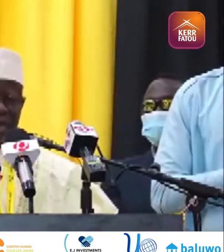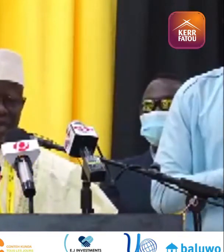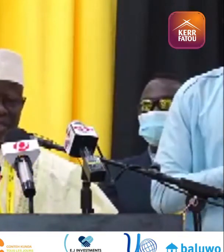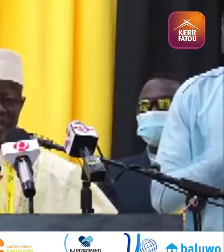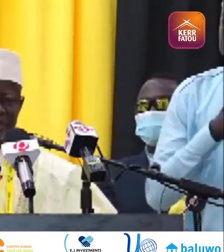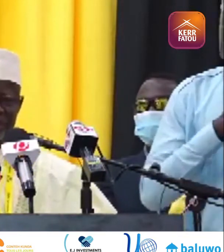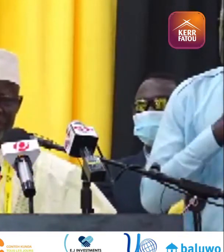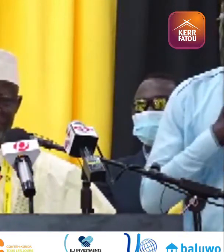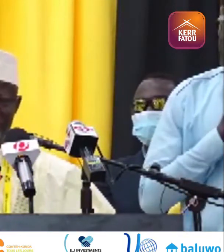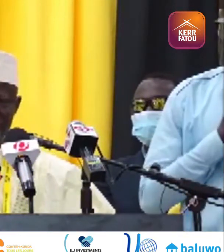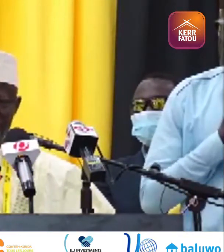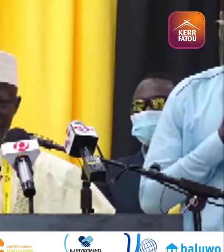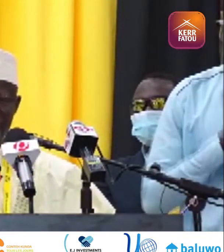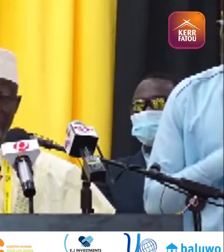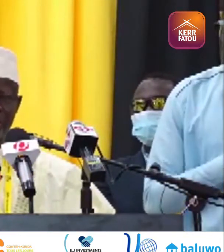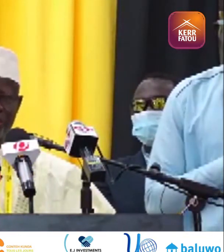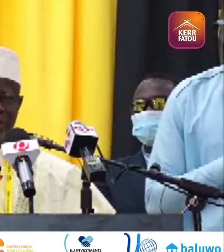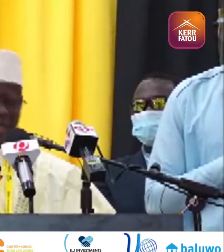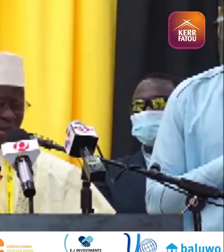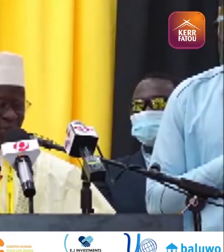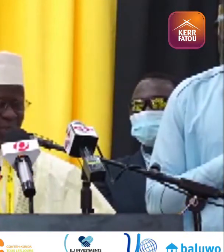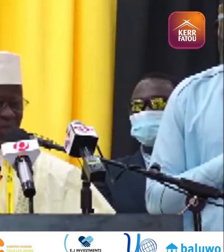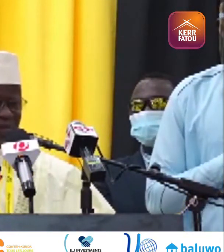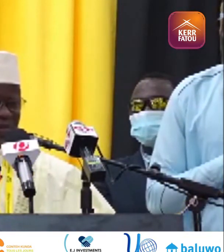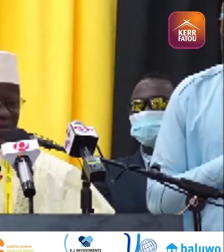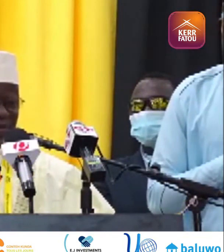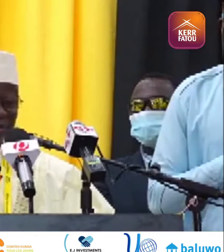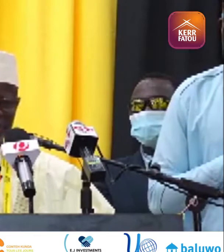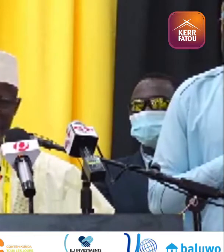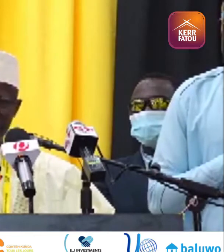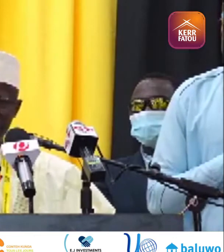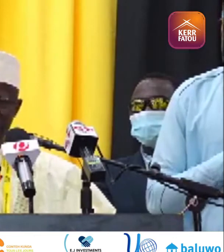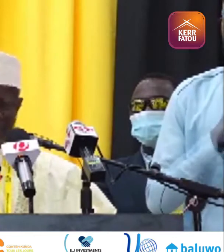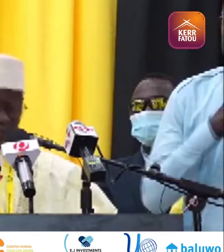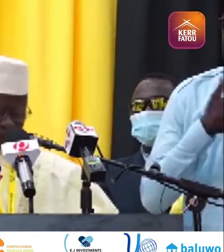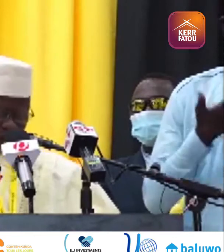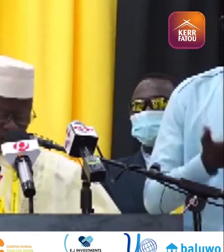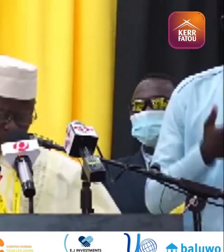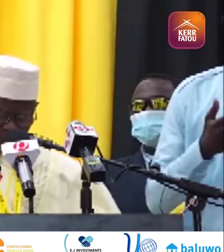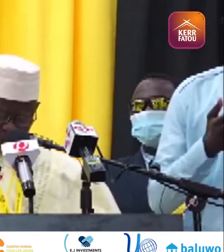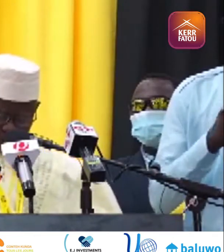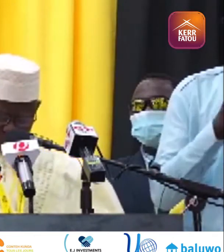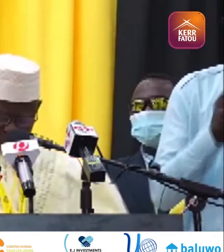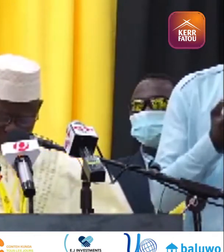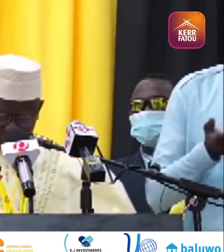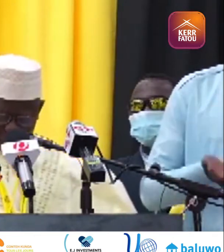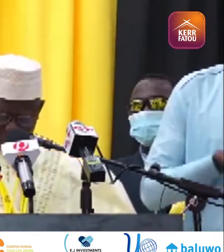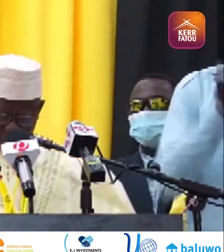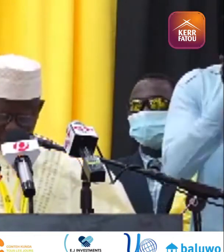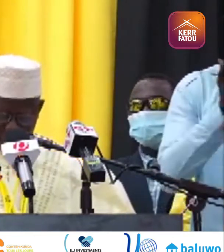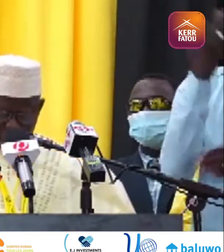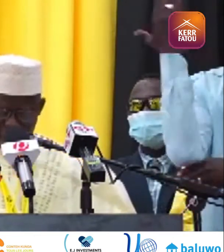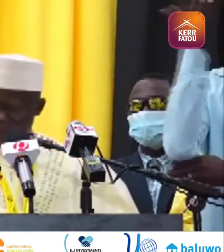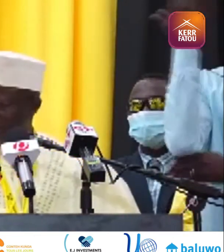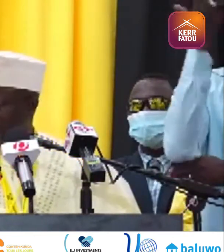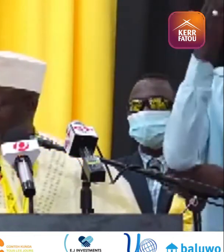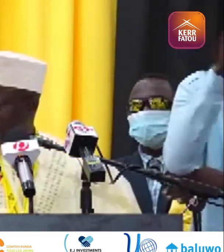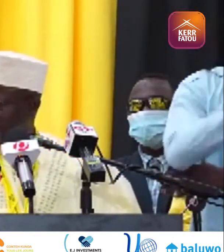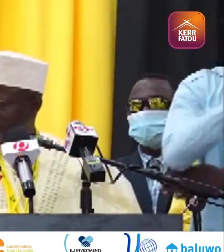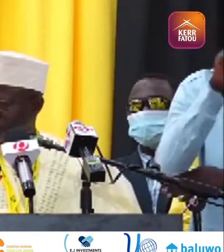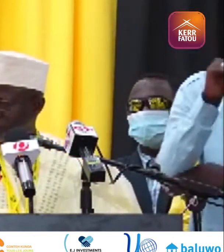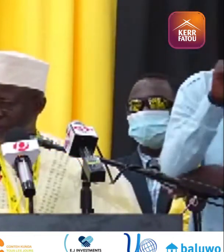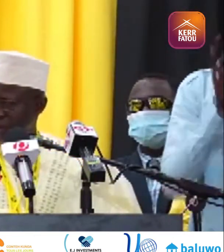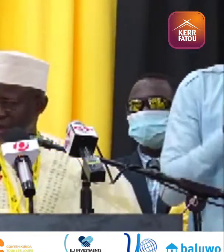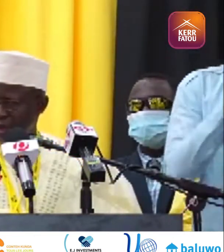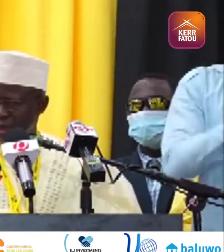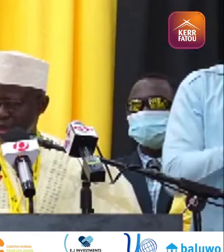I am tasked to present the activity report of the party